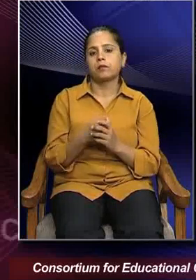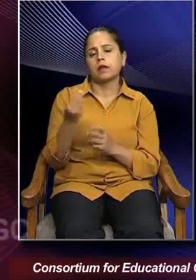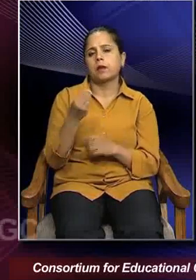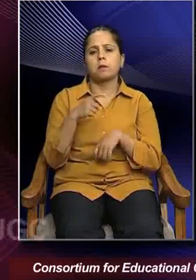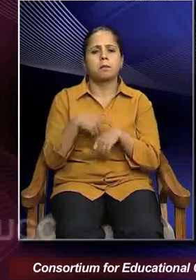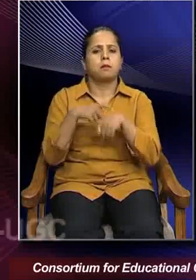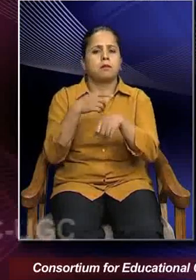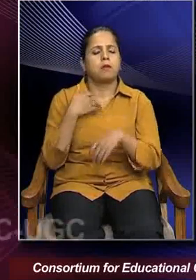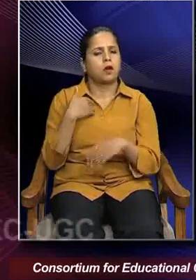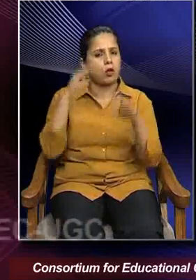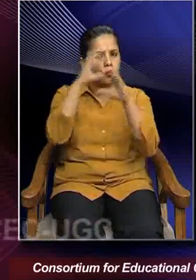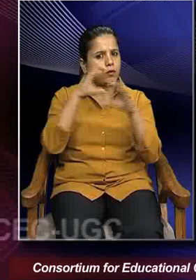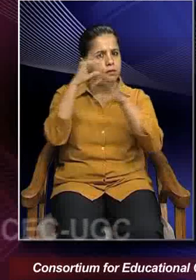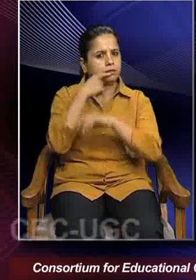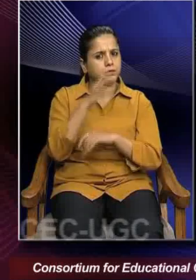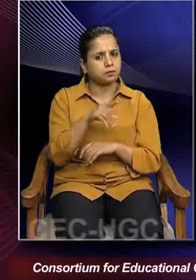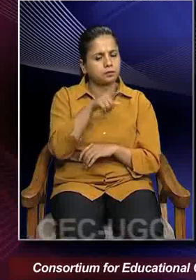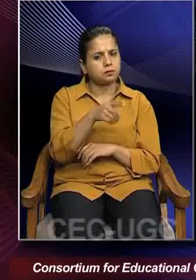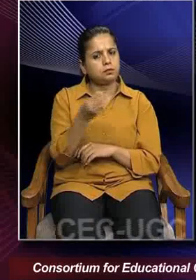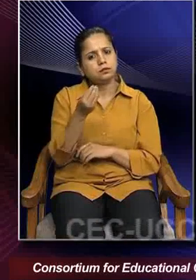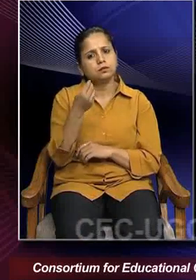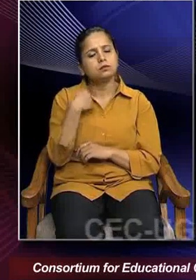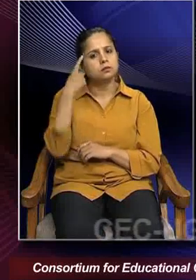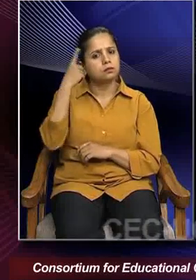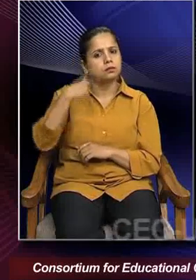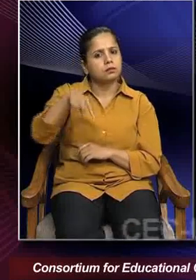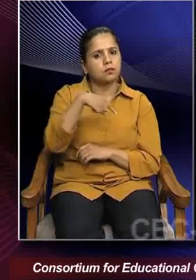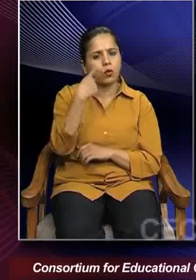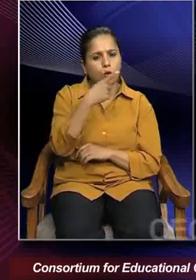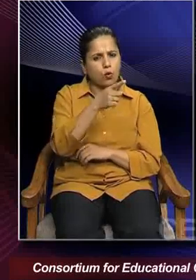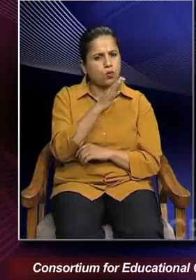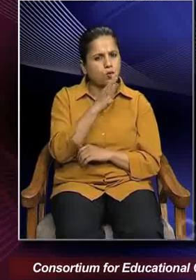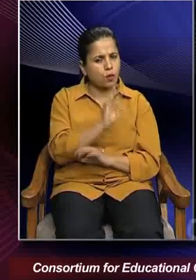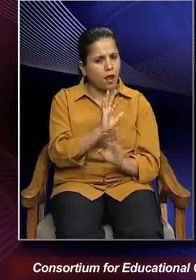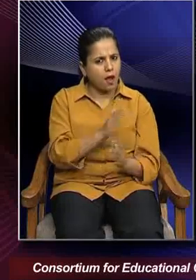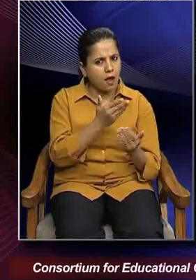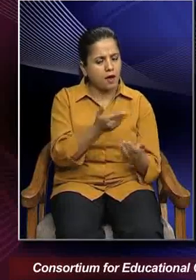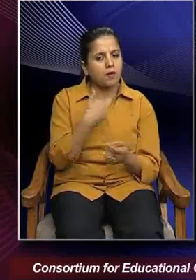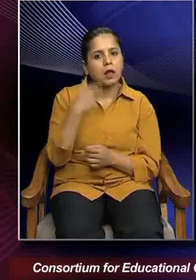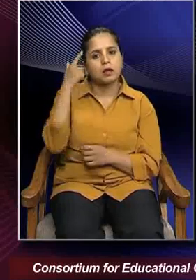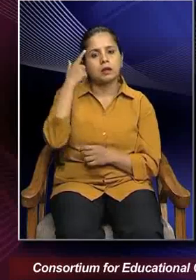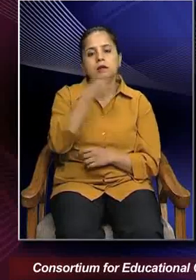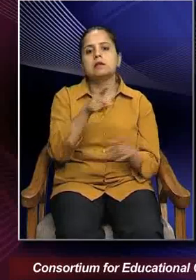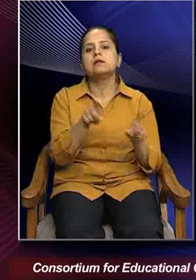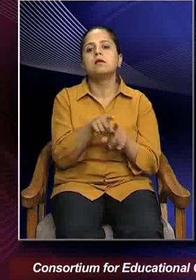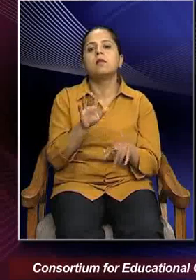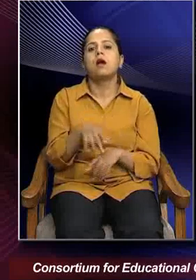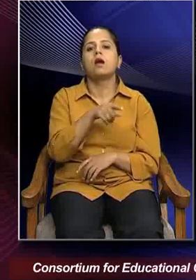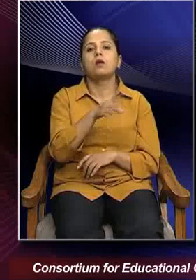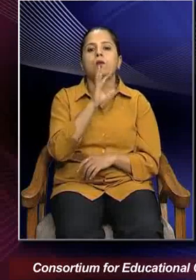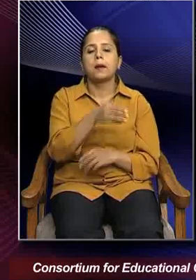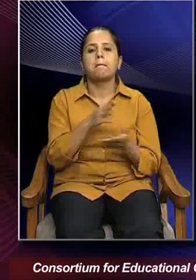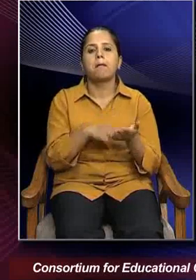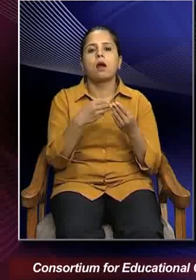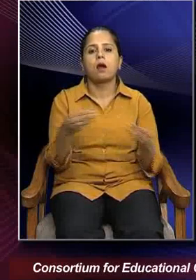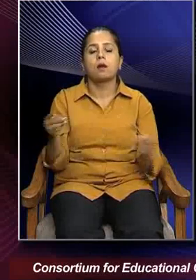we confuse something to be, those who are realist, we consider them to be purely materialist,